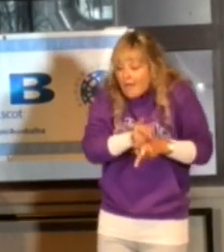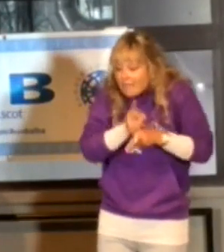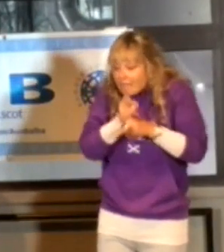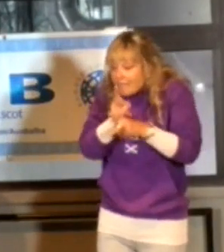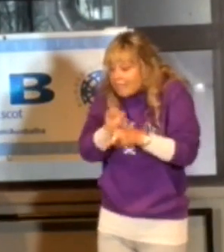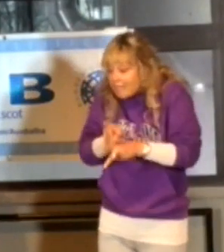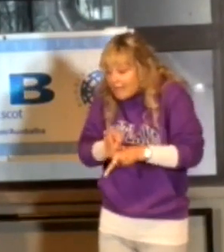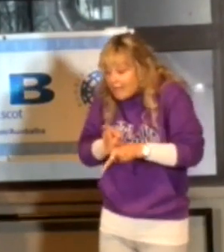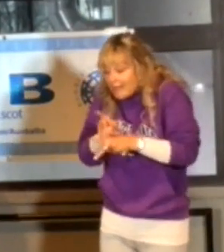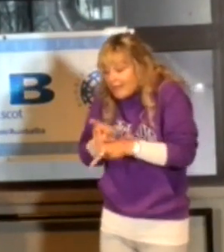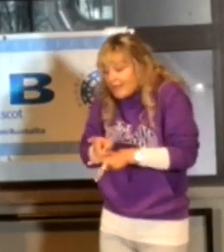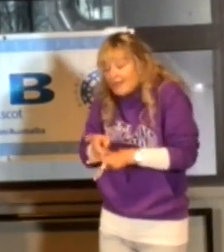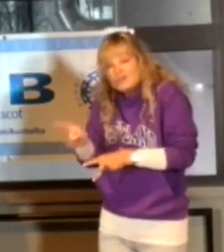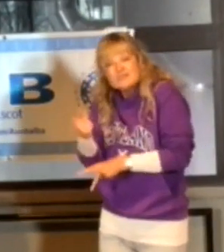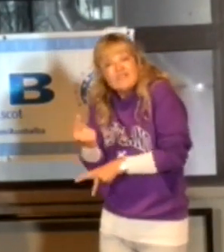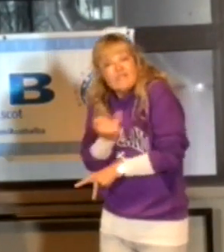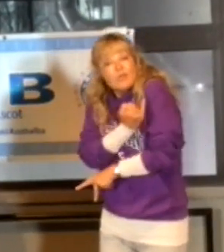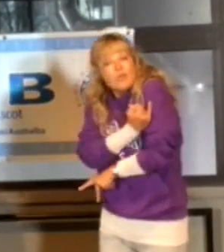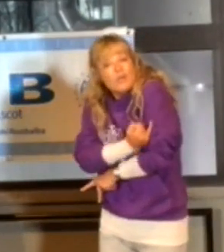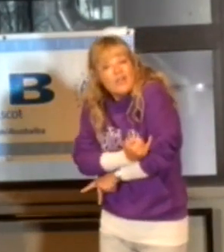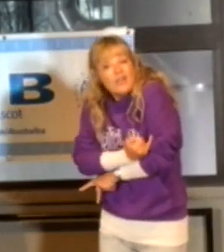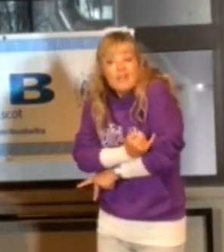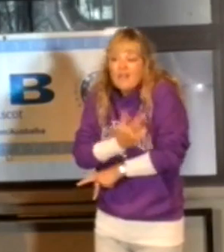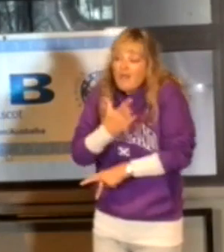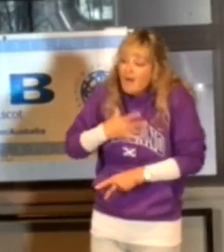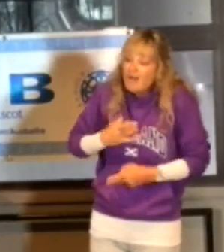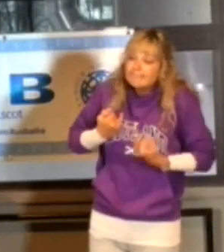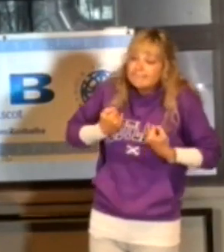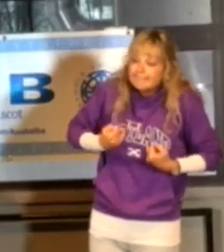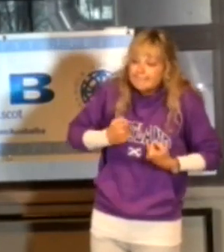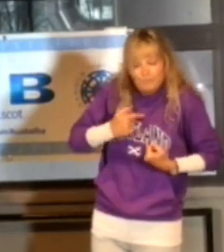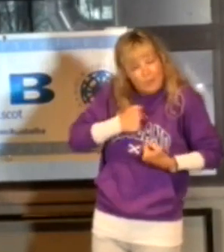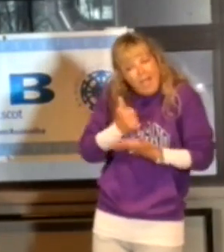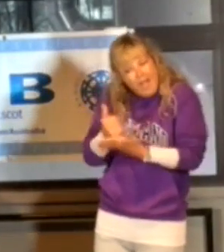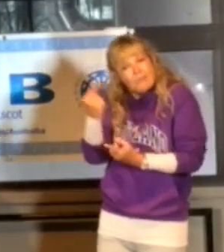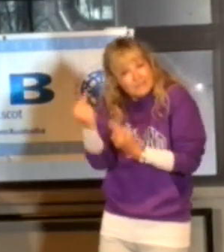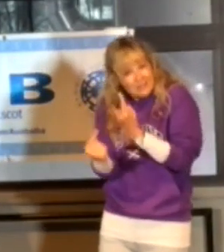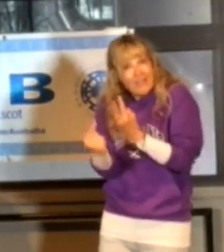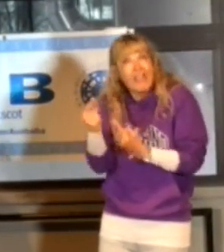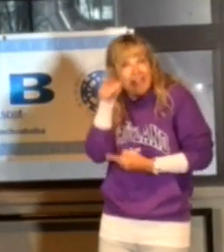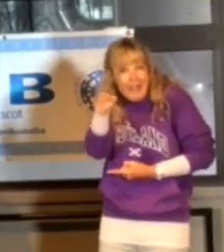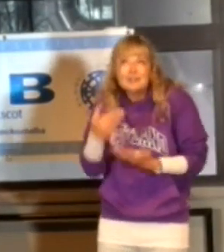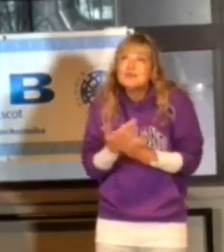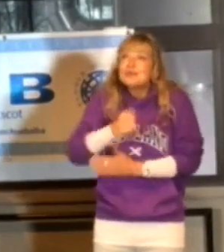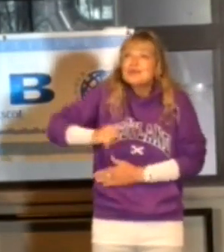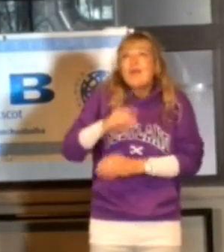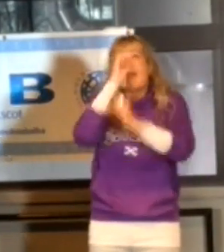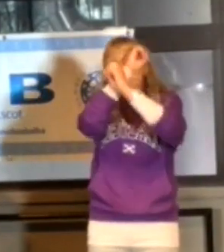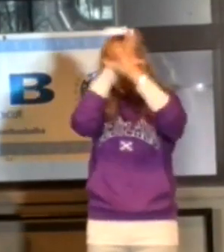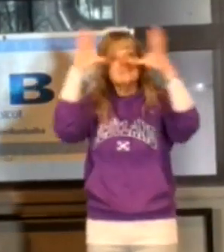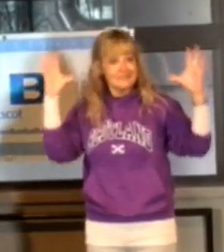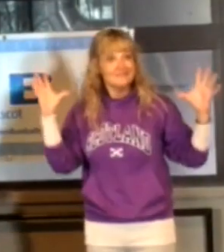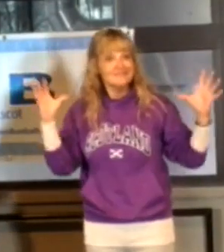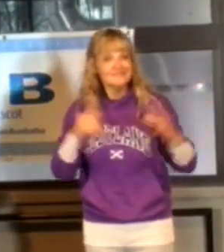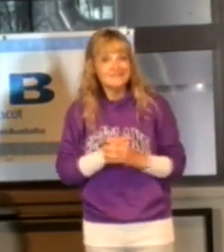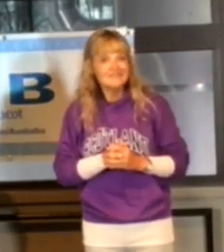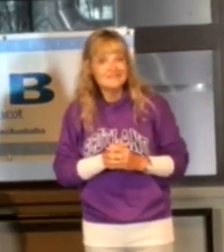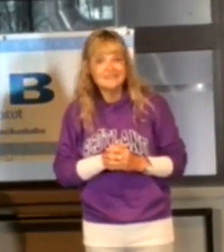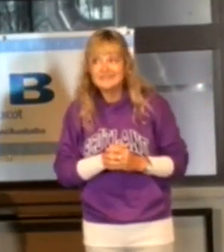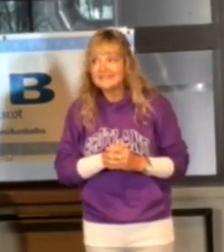those who are weakest and less able to look after themselves. And we need now to